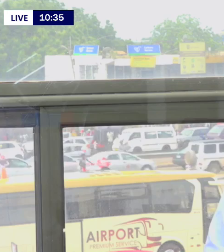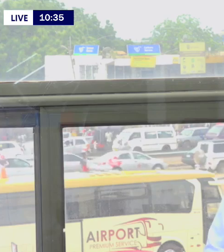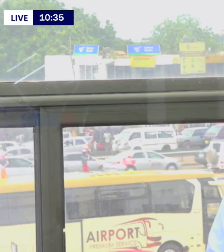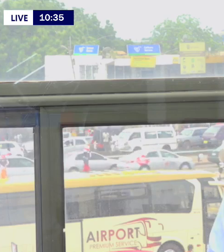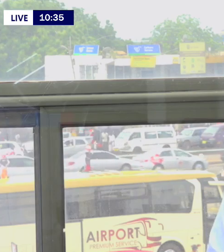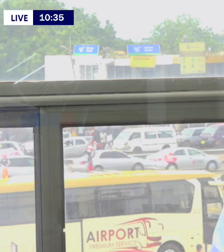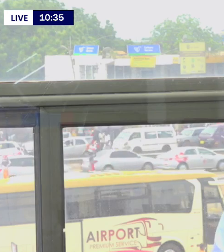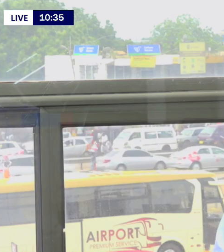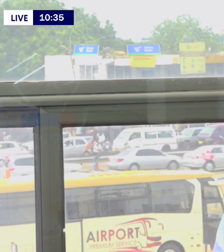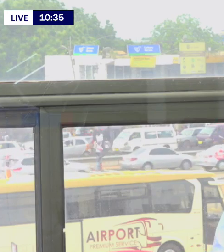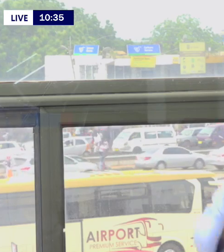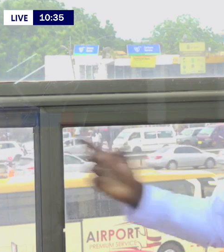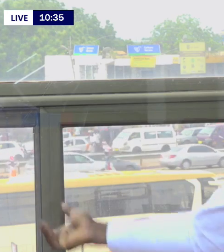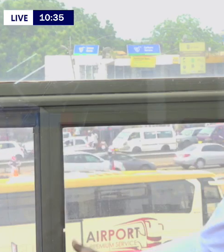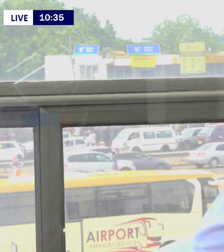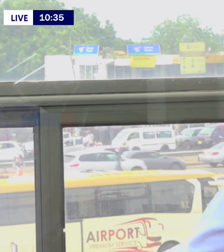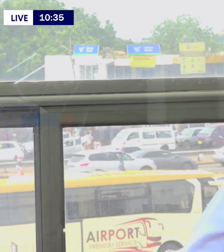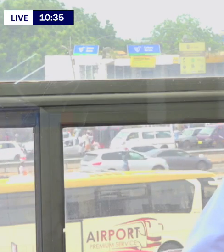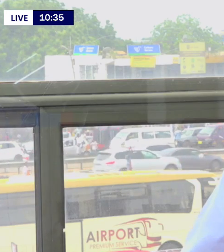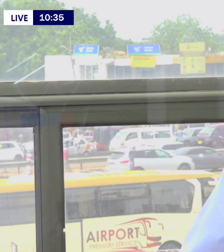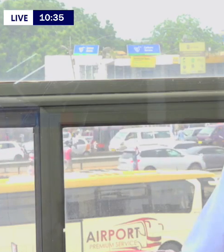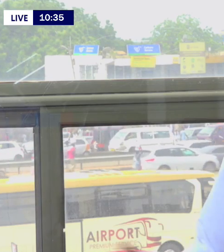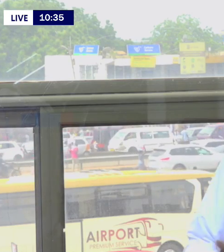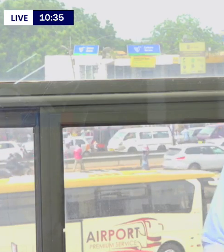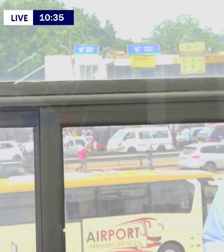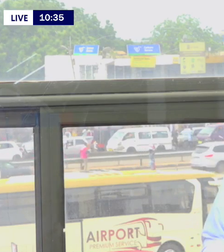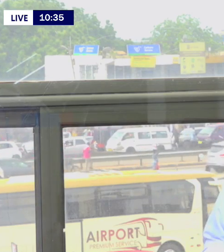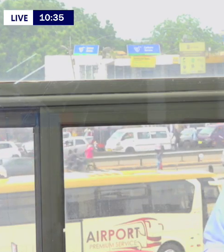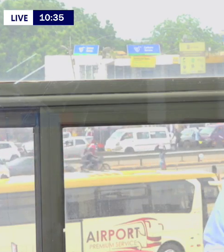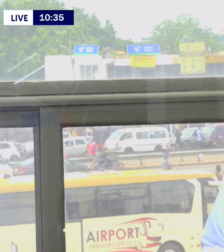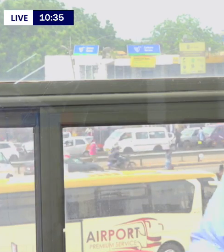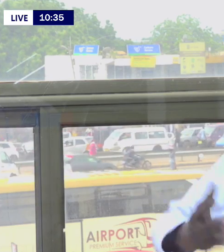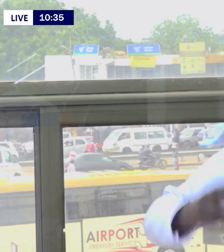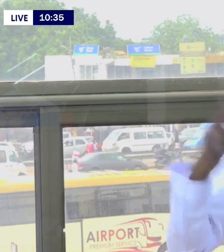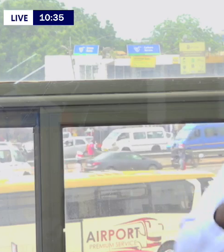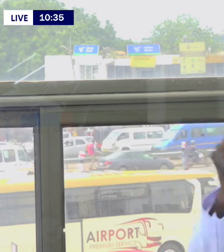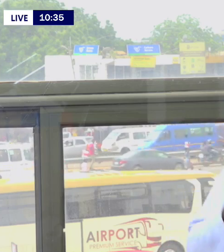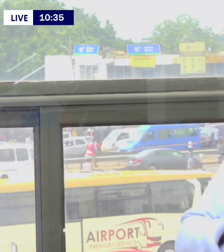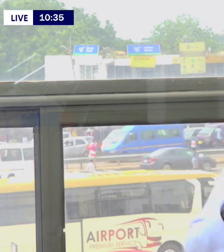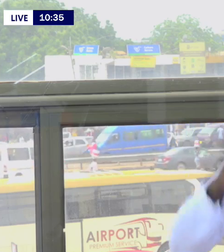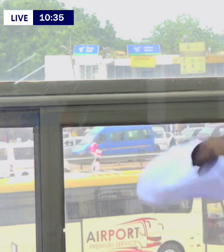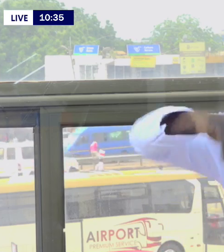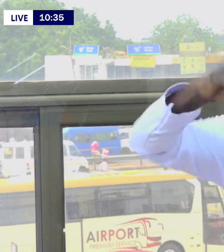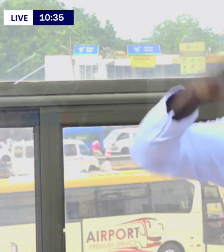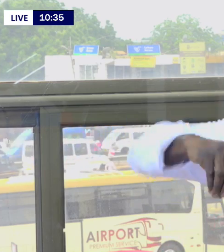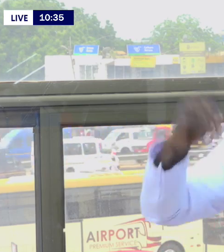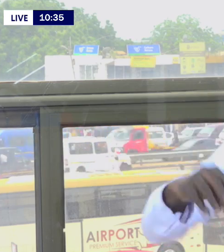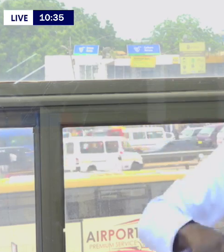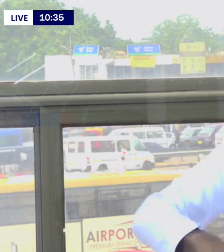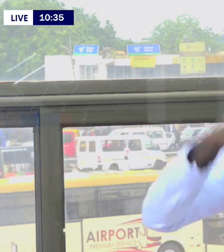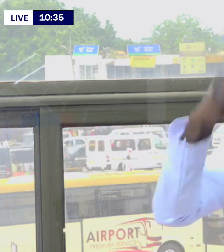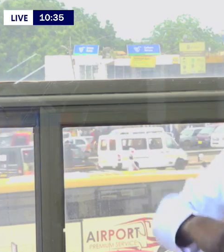nko onfa me na nka medru ho kame nti de ye pese ye kire ni se niamma bi wo ho no ma ehu hia